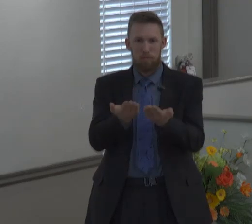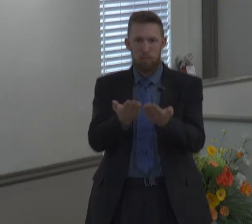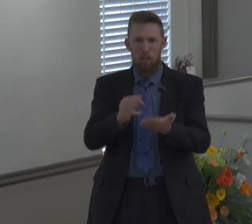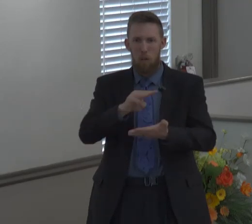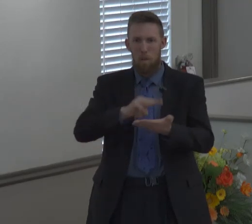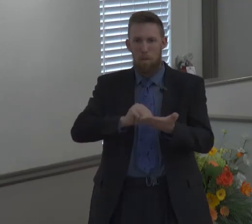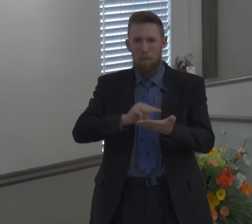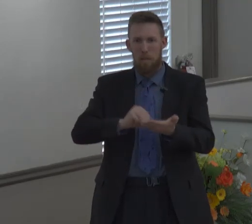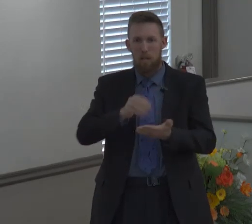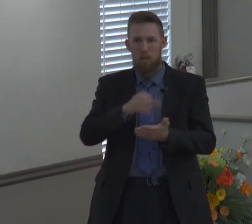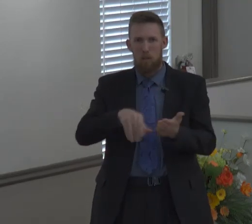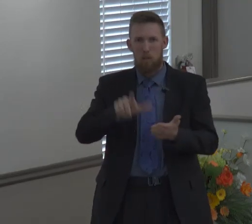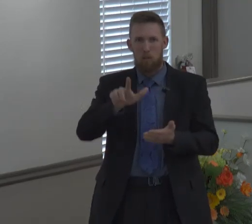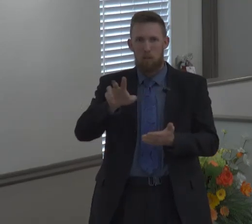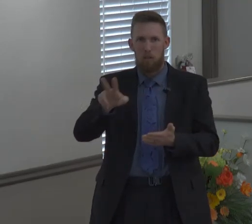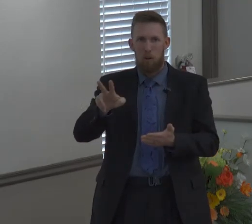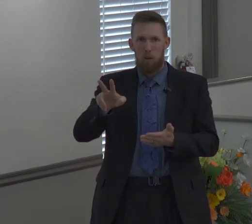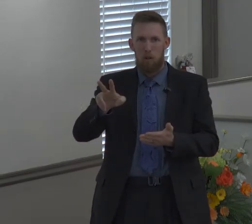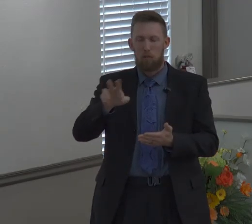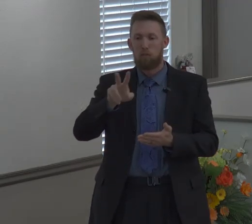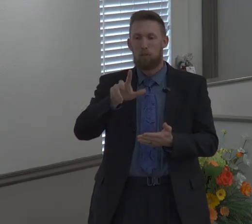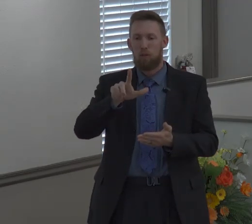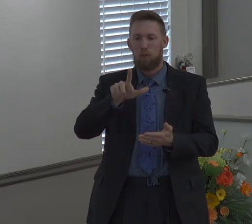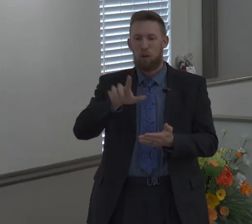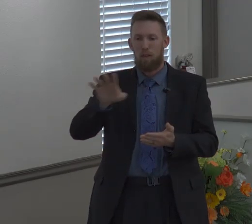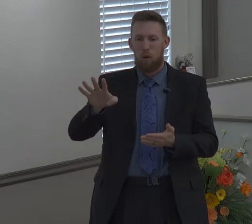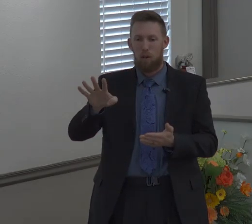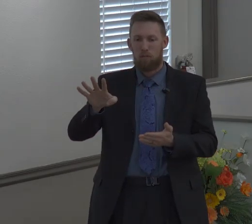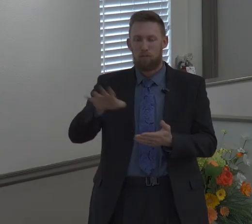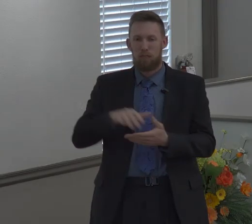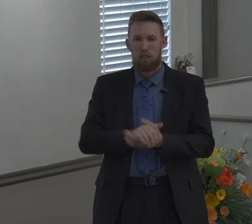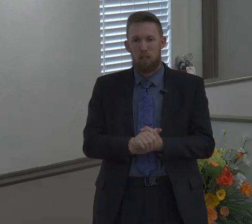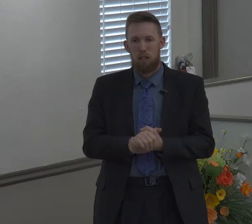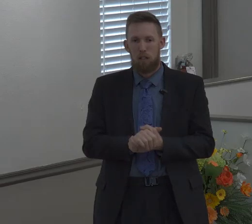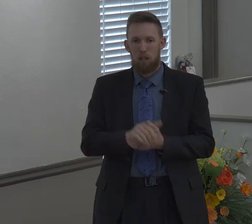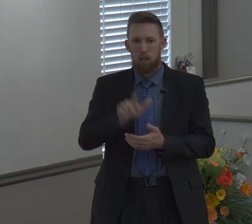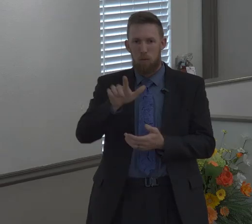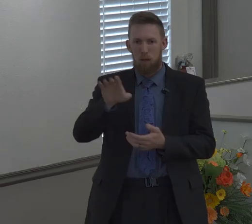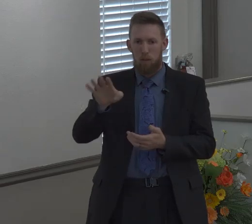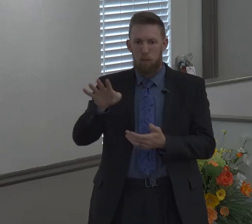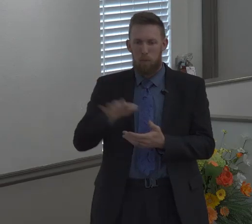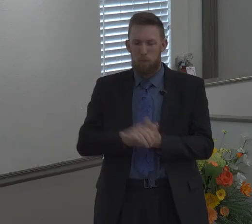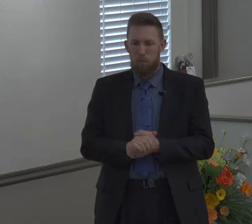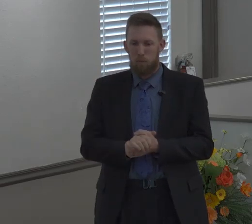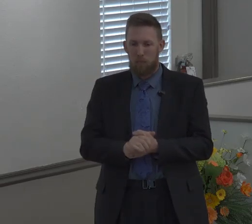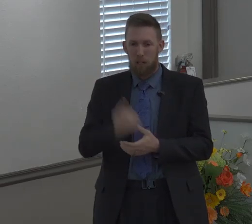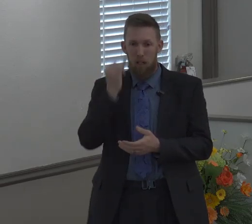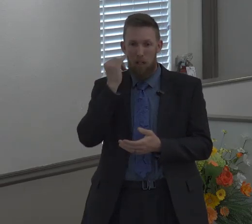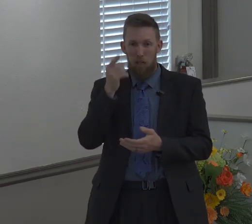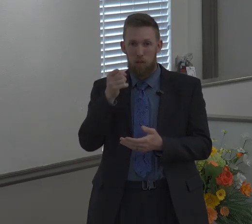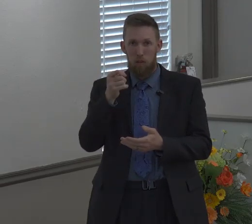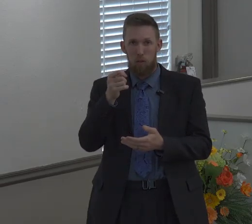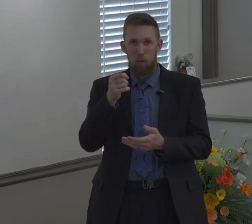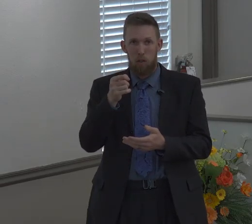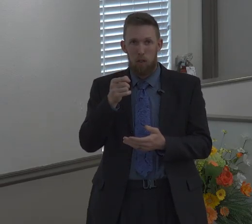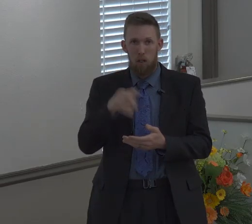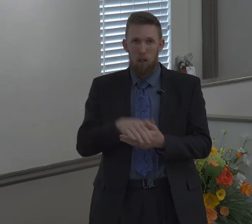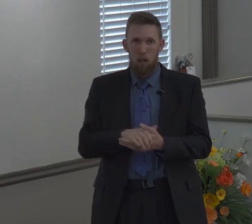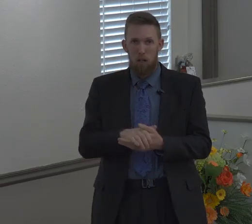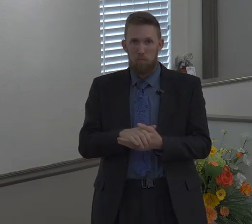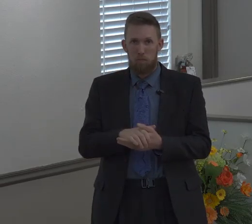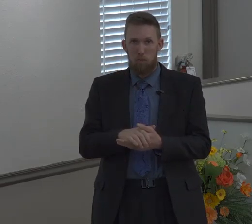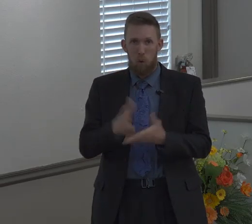Several verses you can see there. I'm going to be in all of those areas. If you have bookmarks, you can see